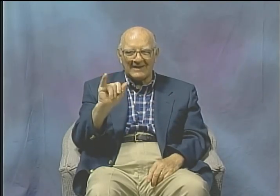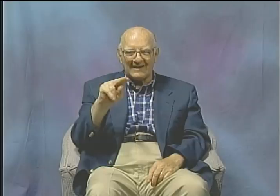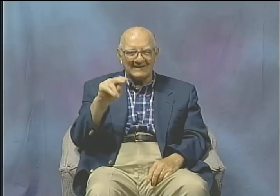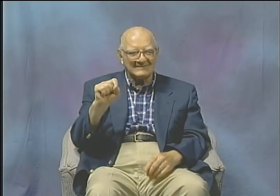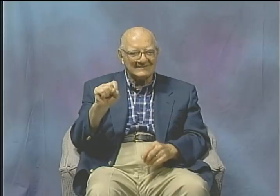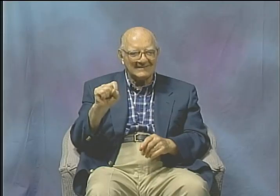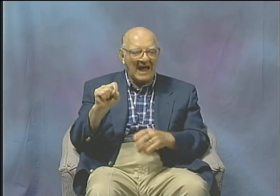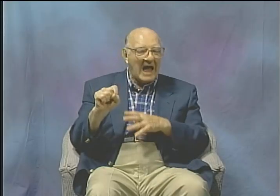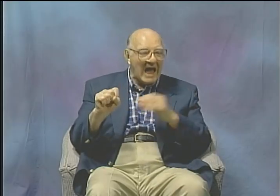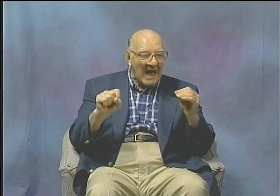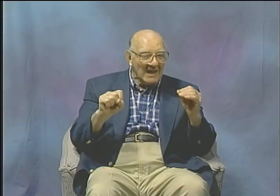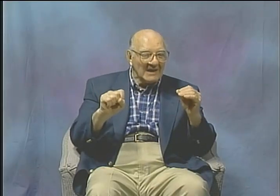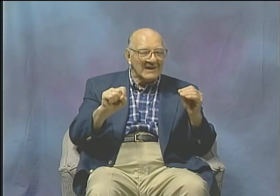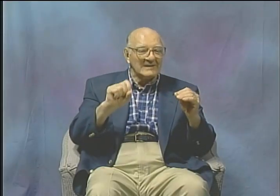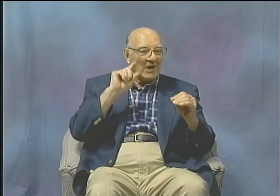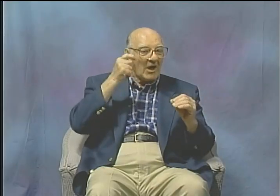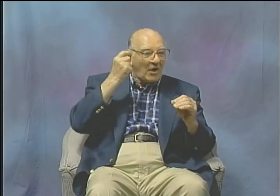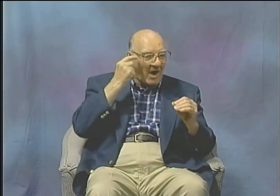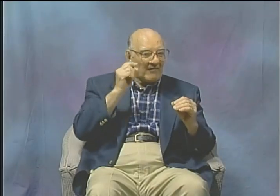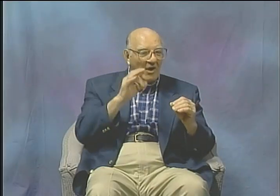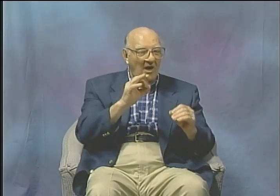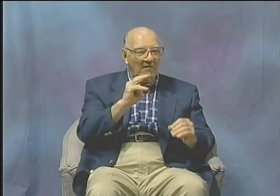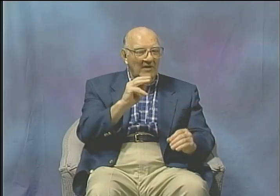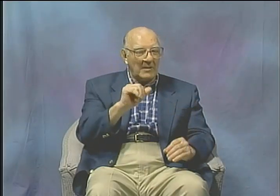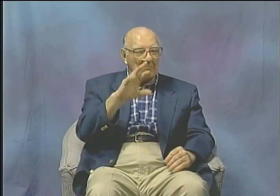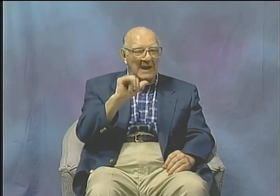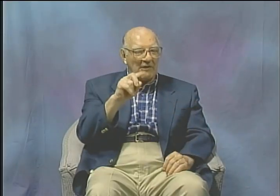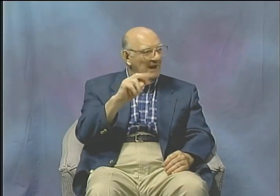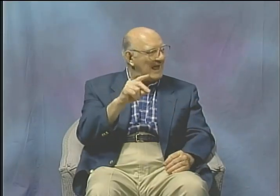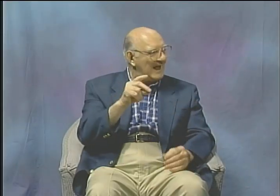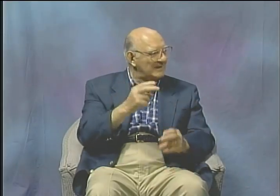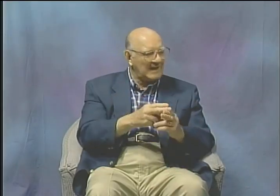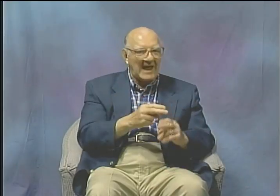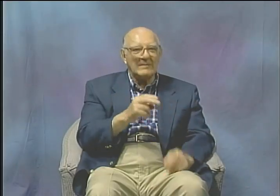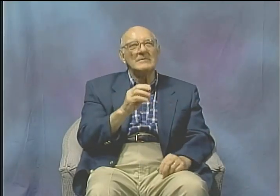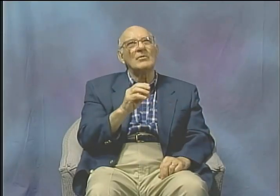Elkins. The governor of Maryland named